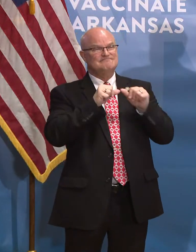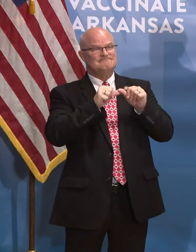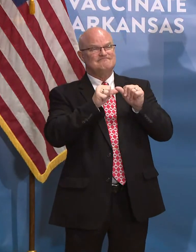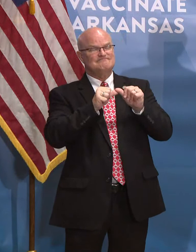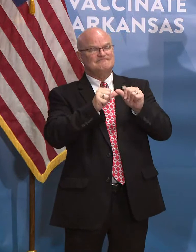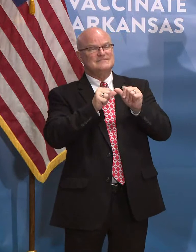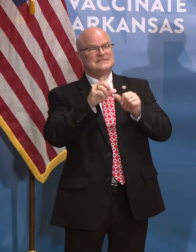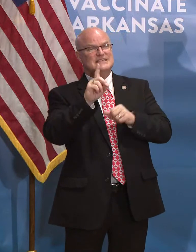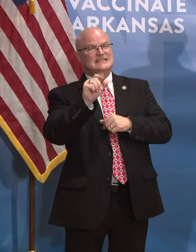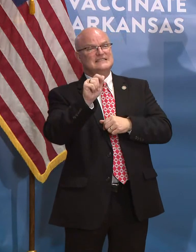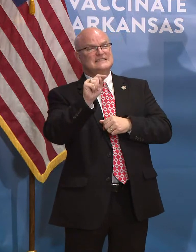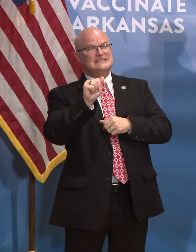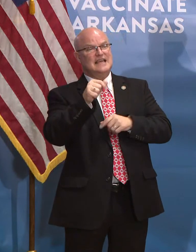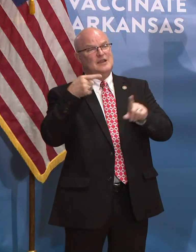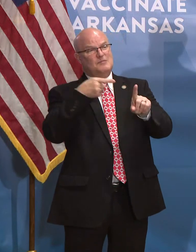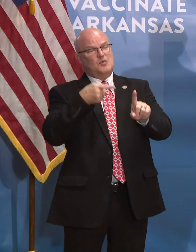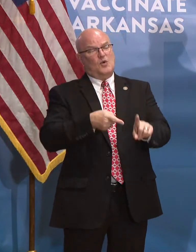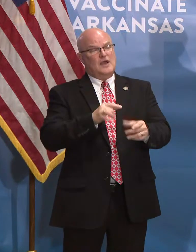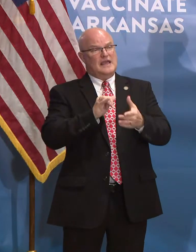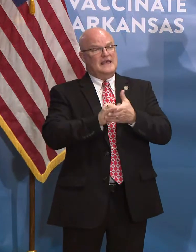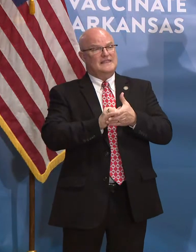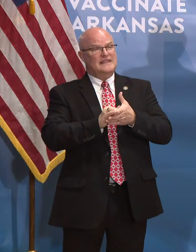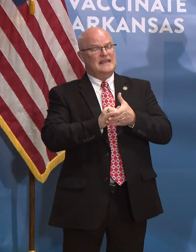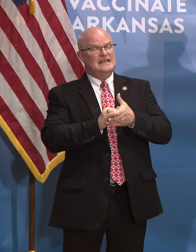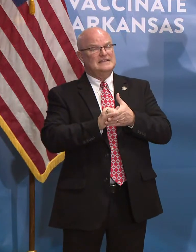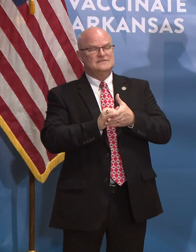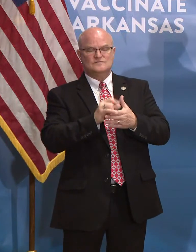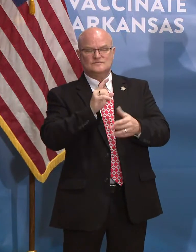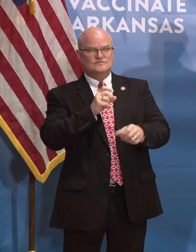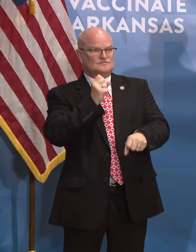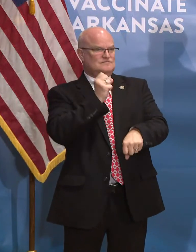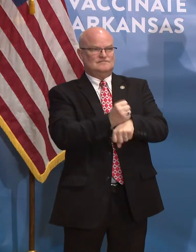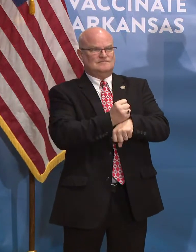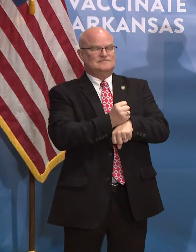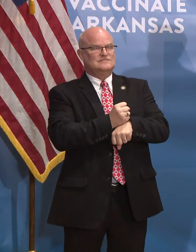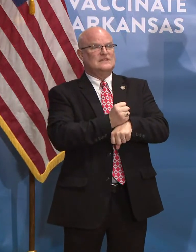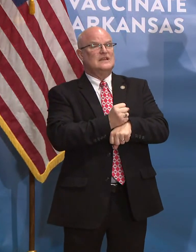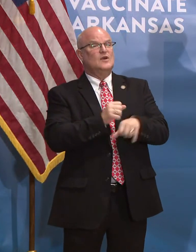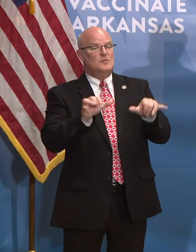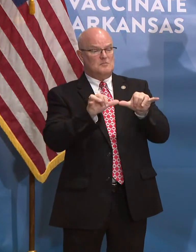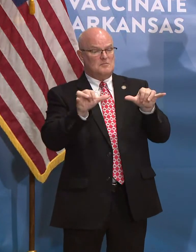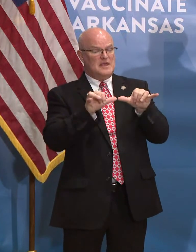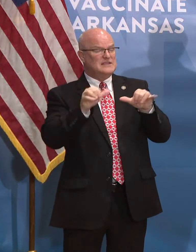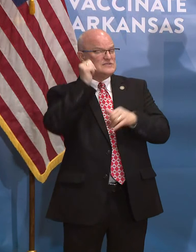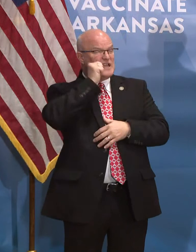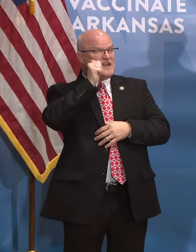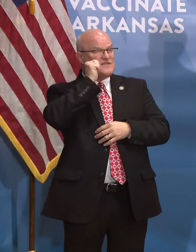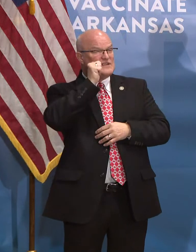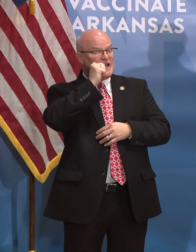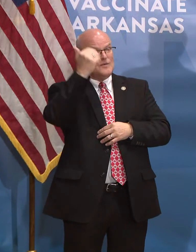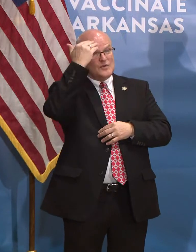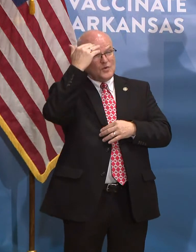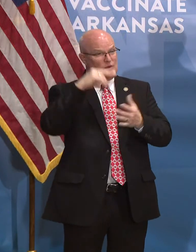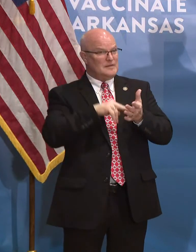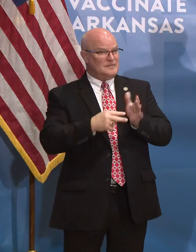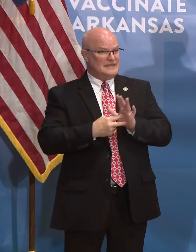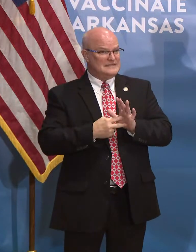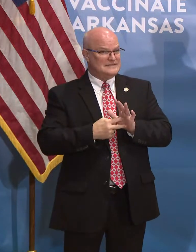consistent data point that is concrete. We can measure it daily. We know what it